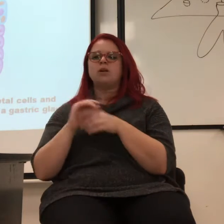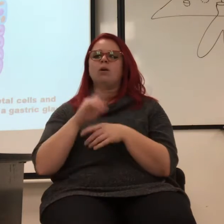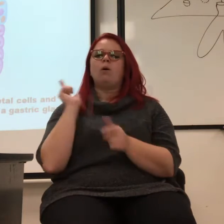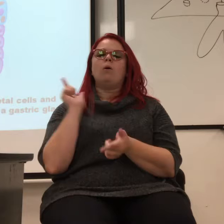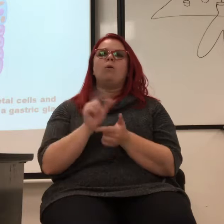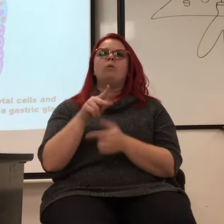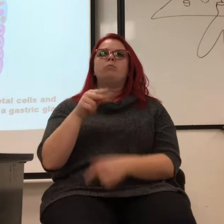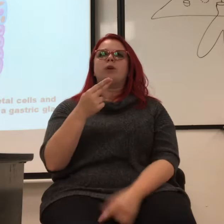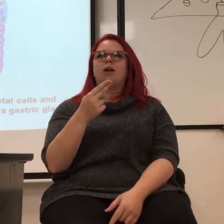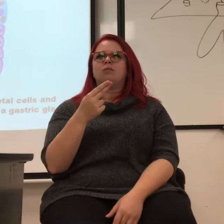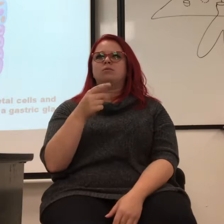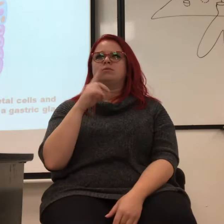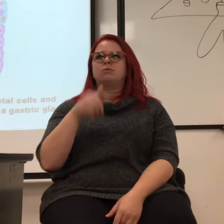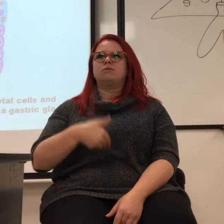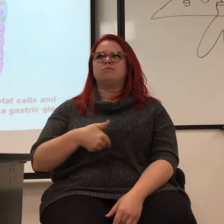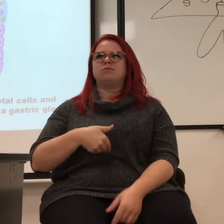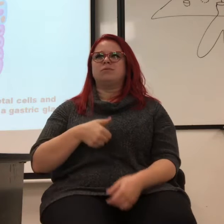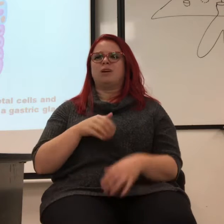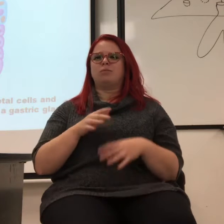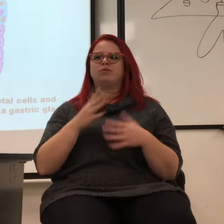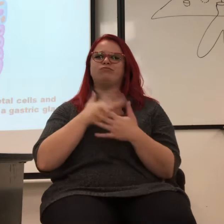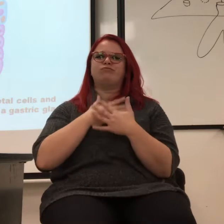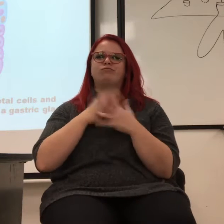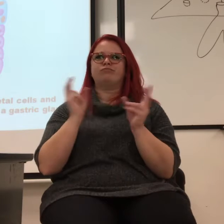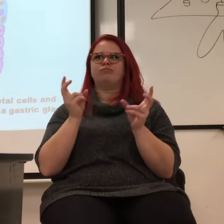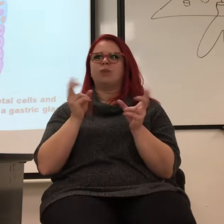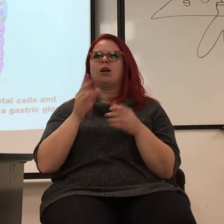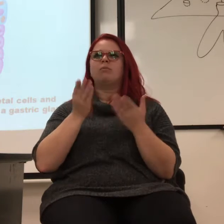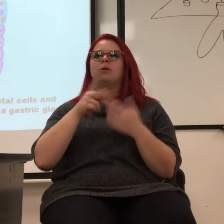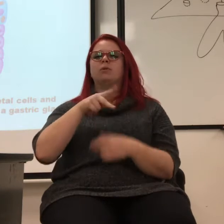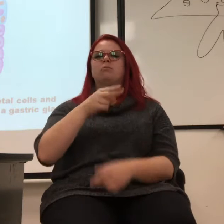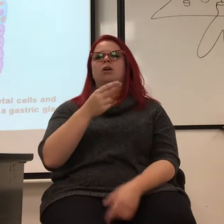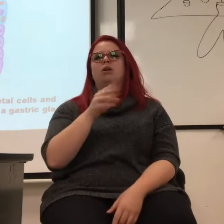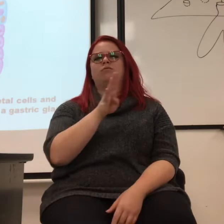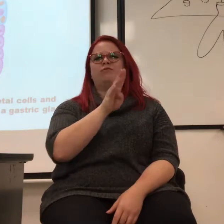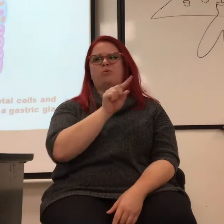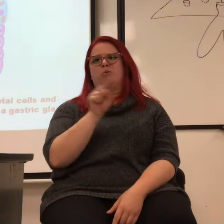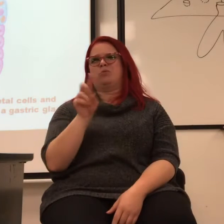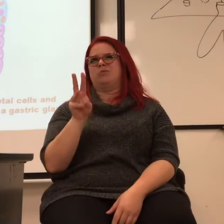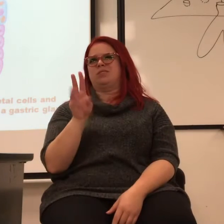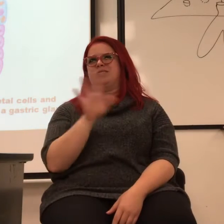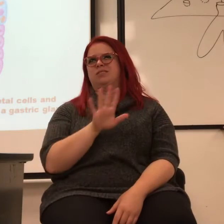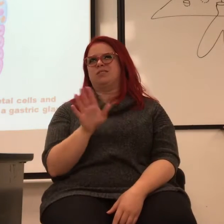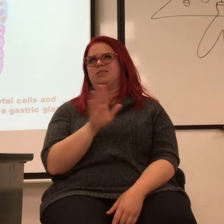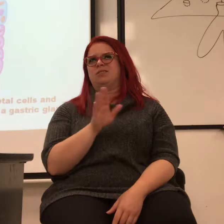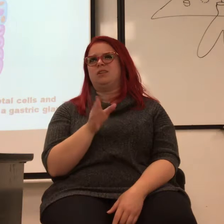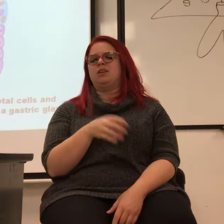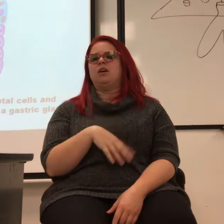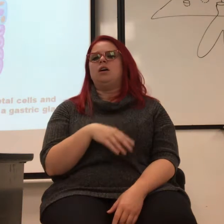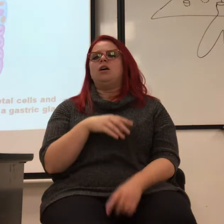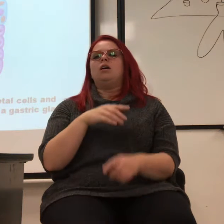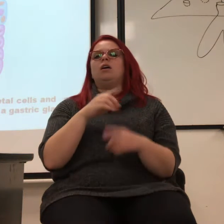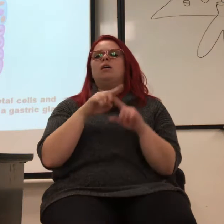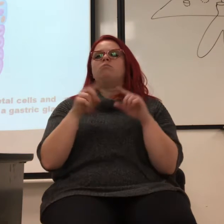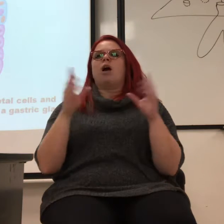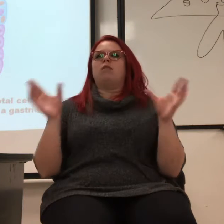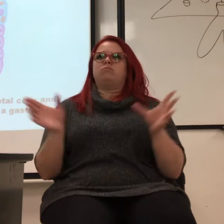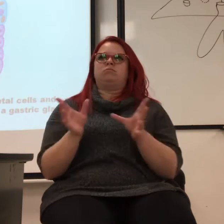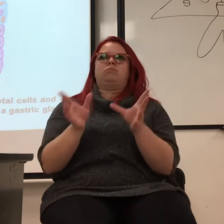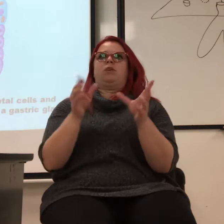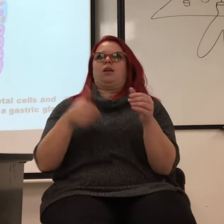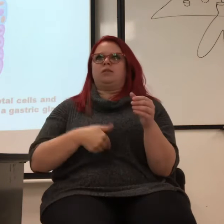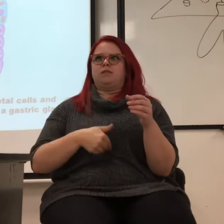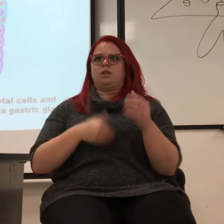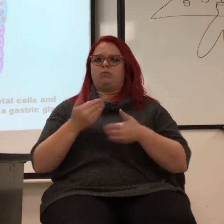rest, maybe the pH is 4 to 6. But an active stomach, the pH